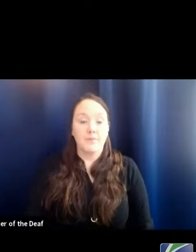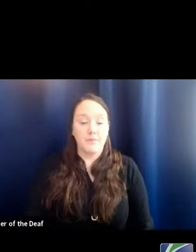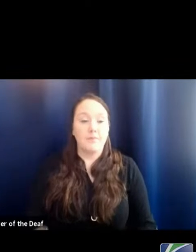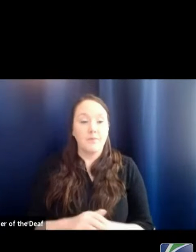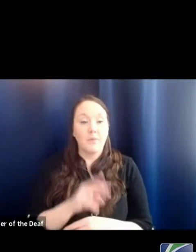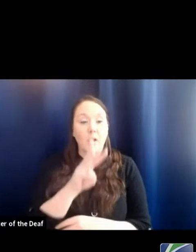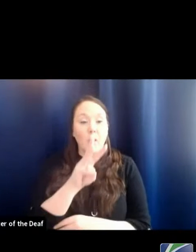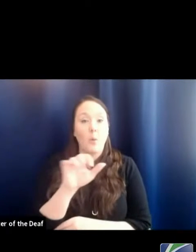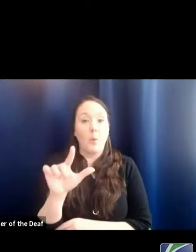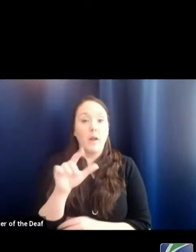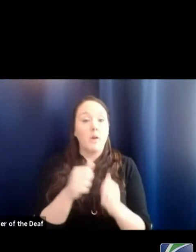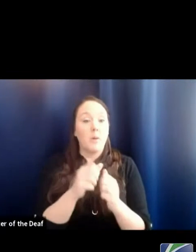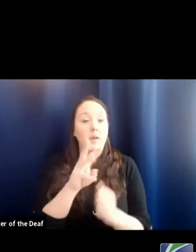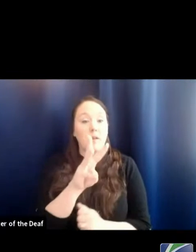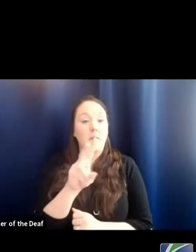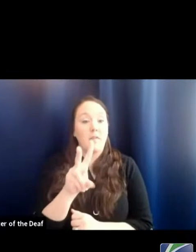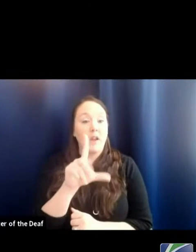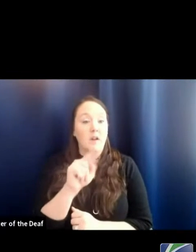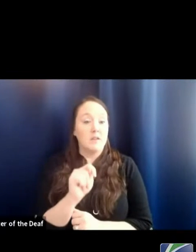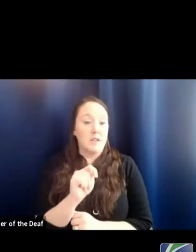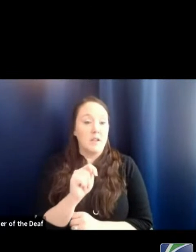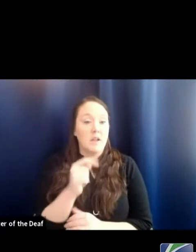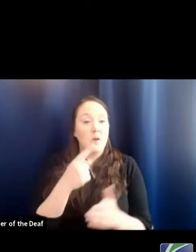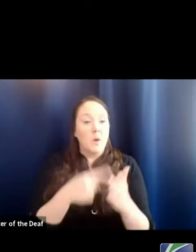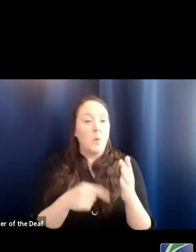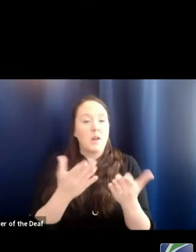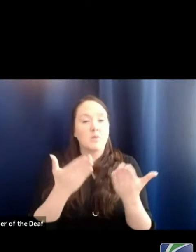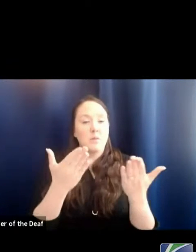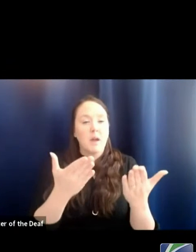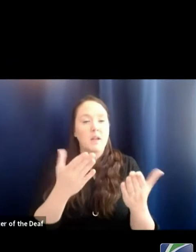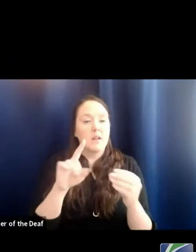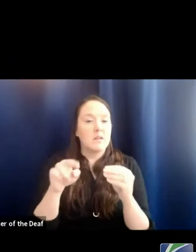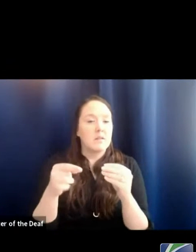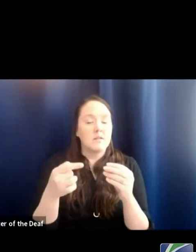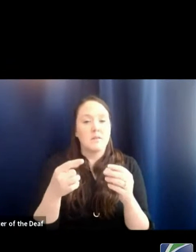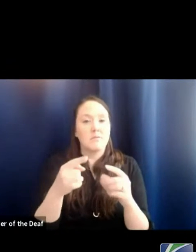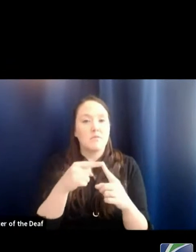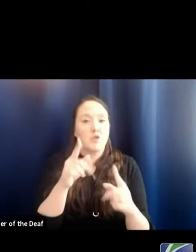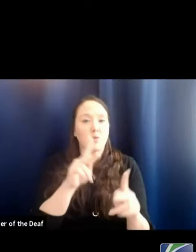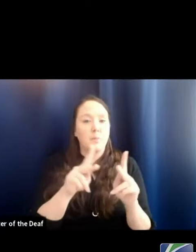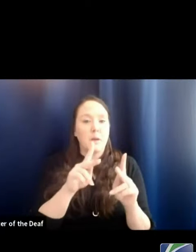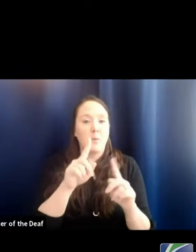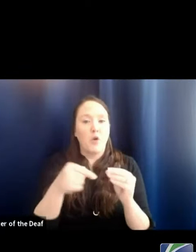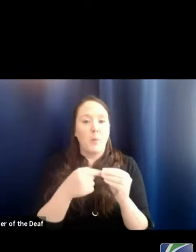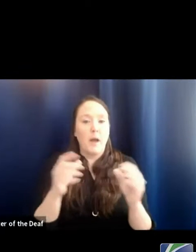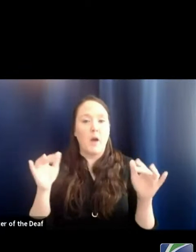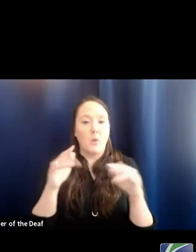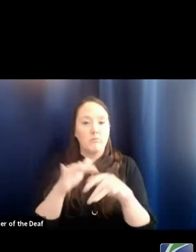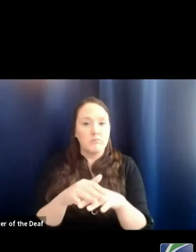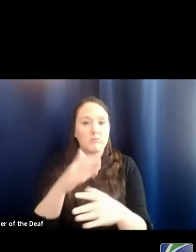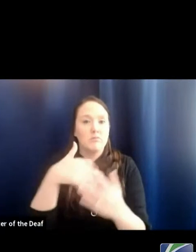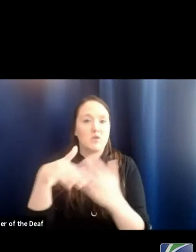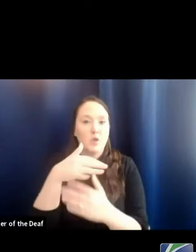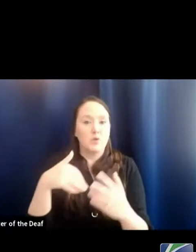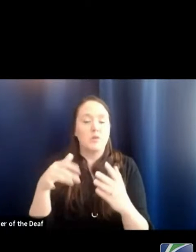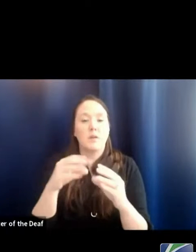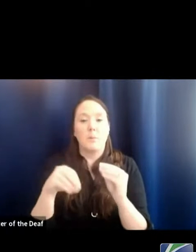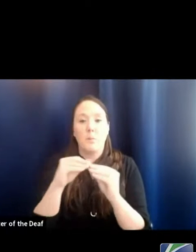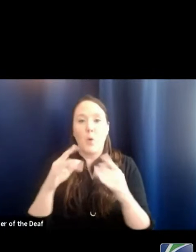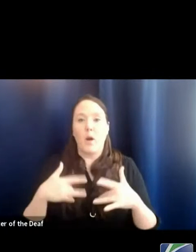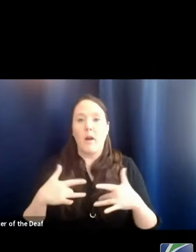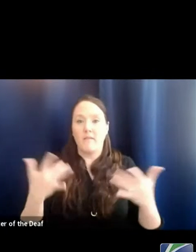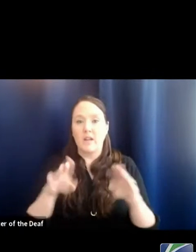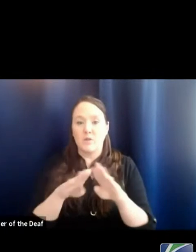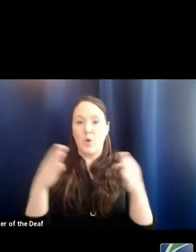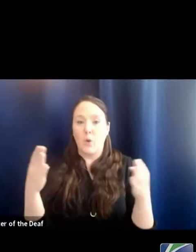From Will with WBLT, what is the recommendation to people about going to larger gatherings as more and more events open?